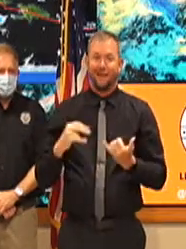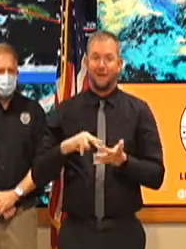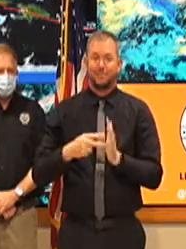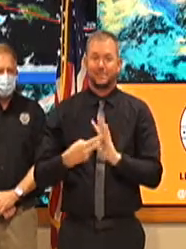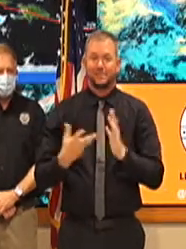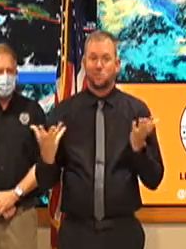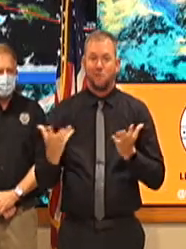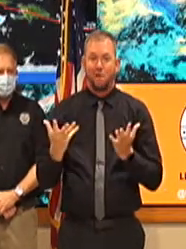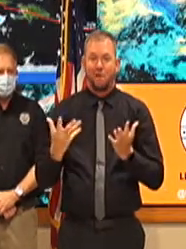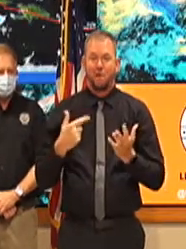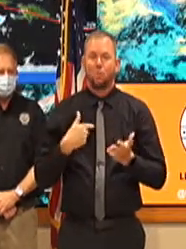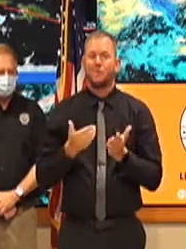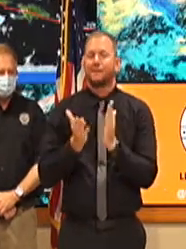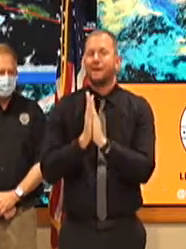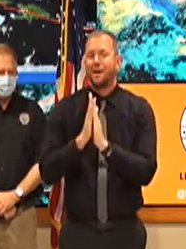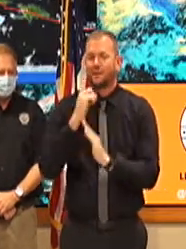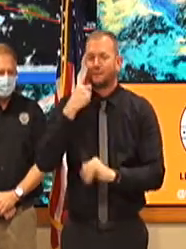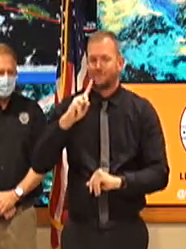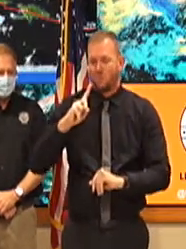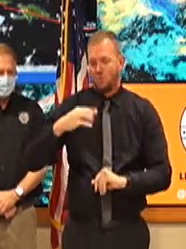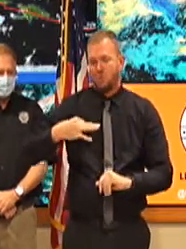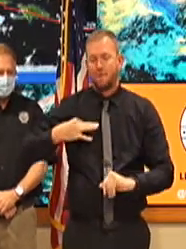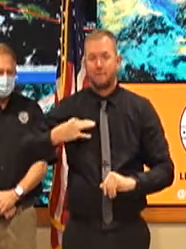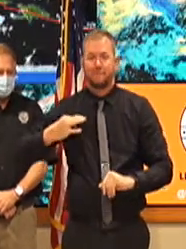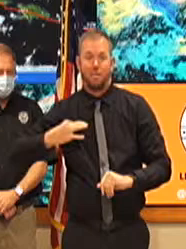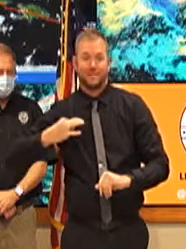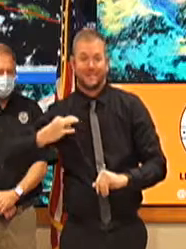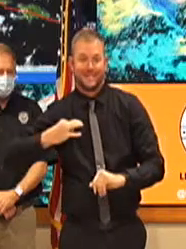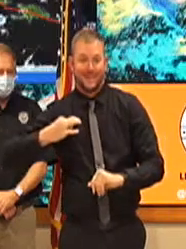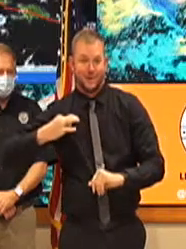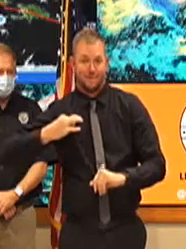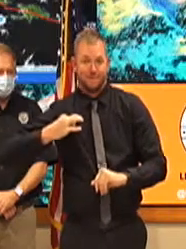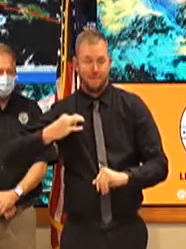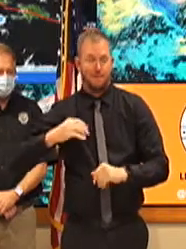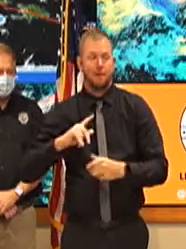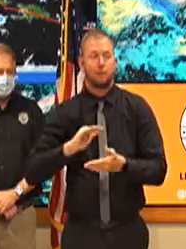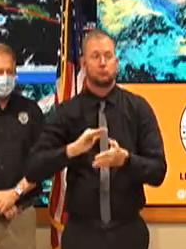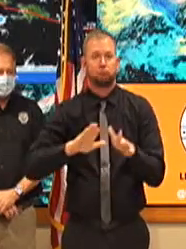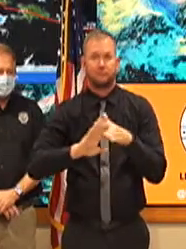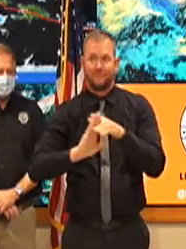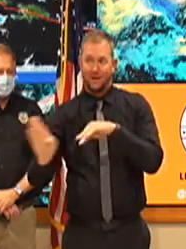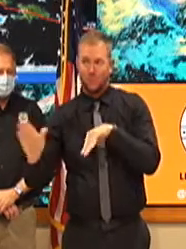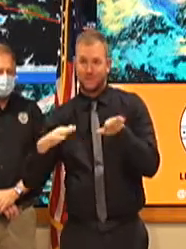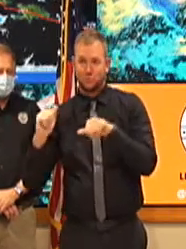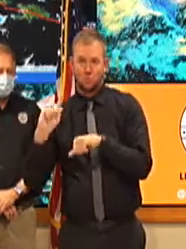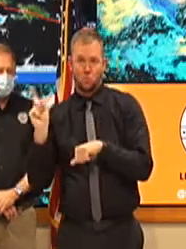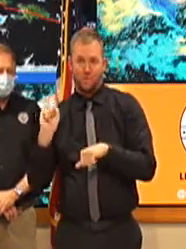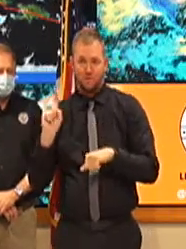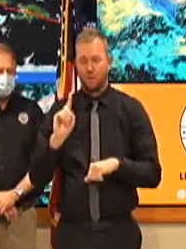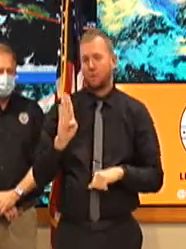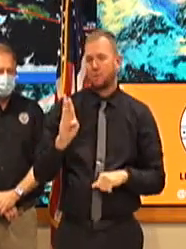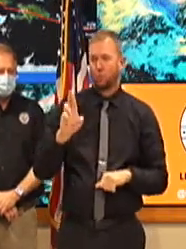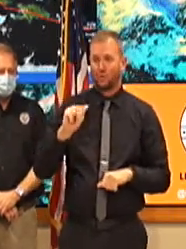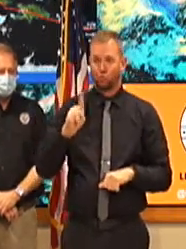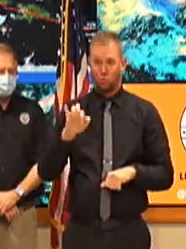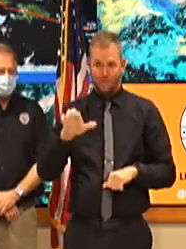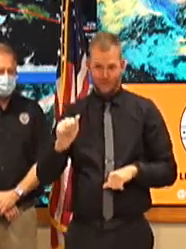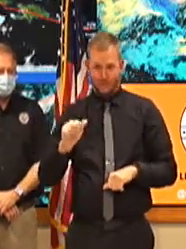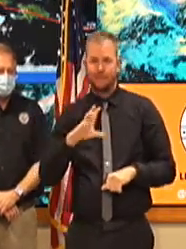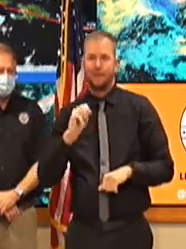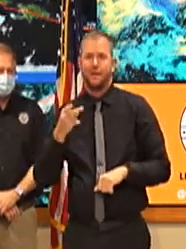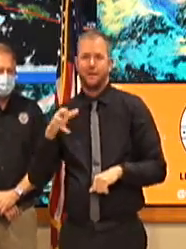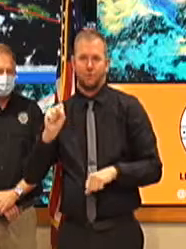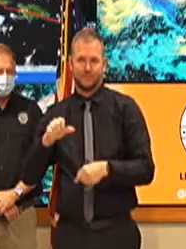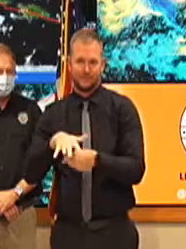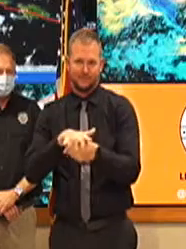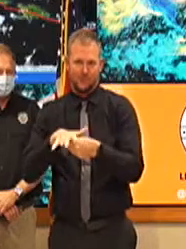and B in Harris County. These are the coastal areas of Harris County bordering Galveston Bay. This includes parts